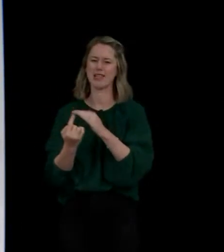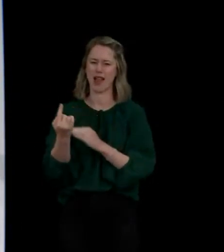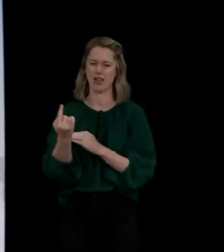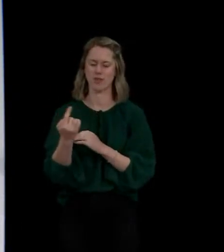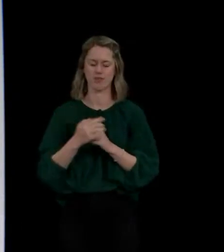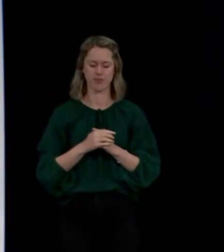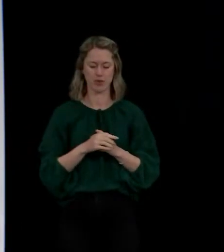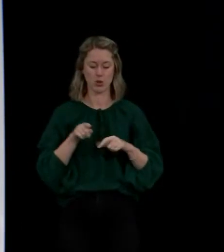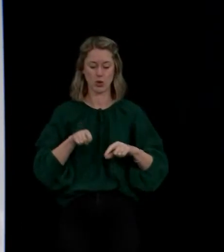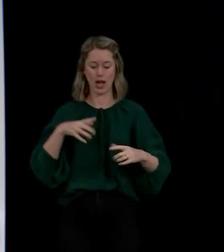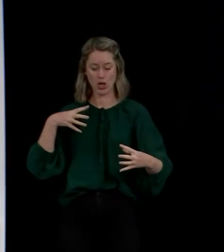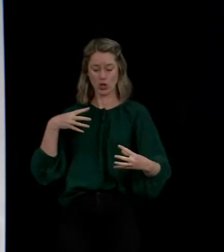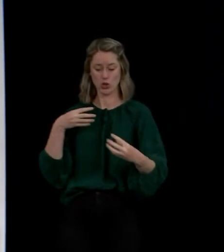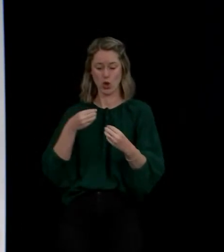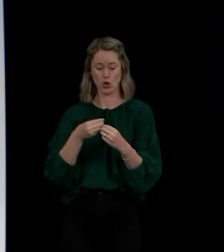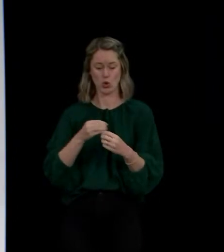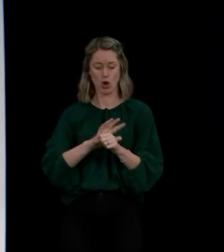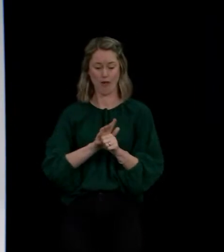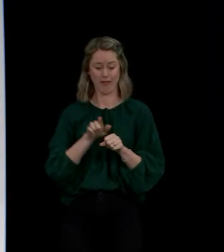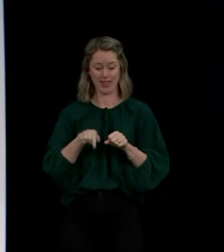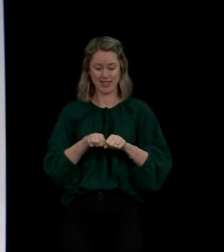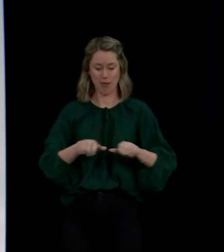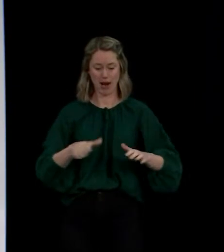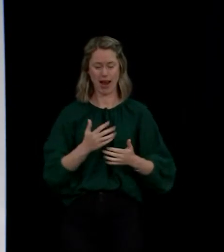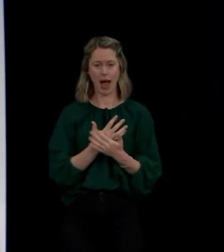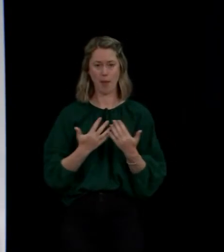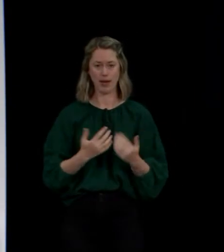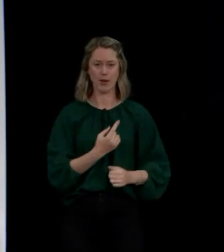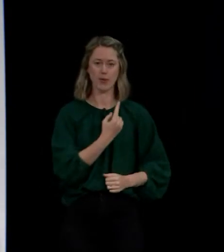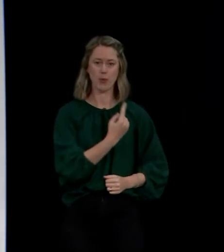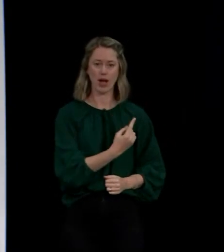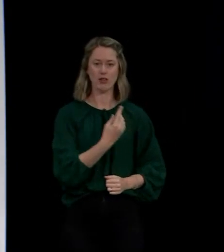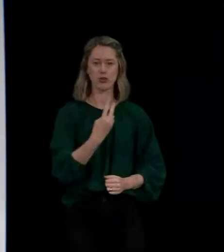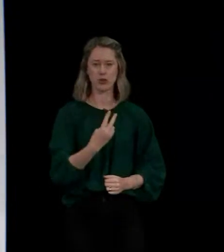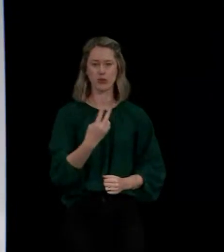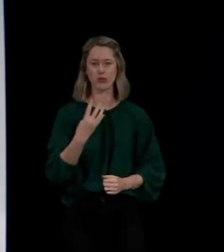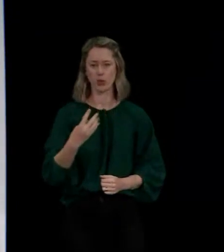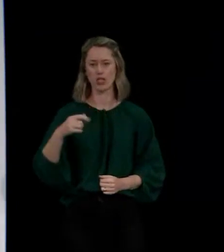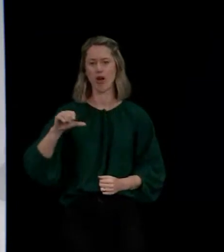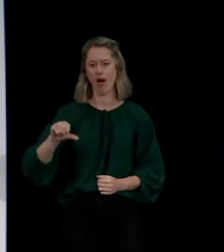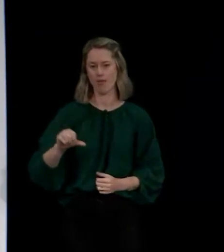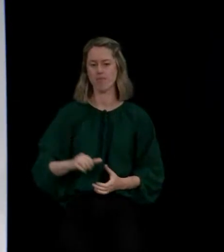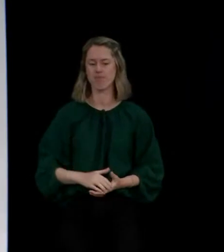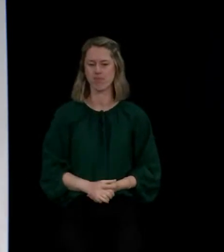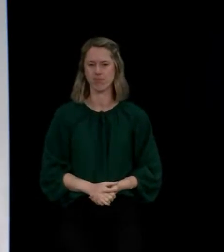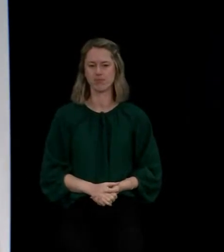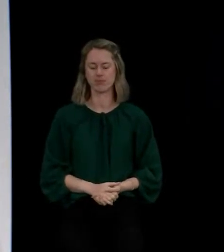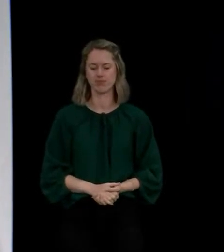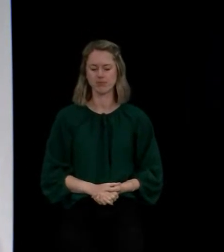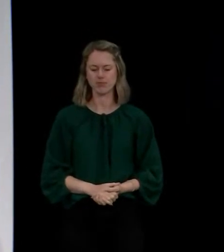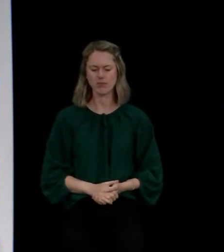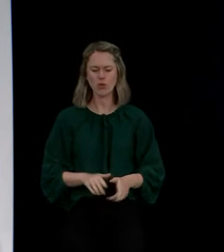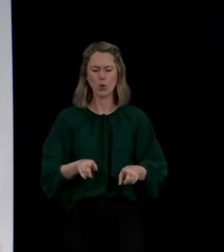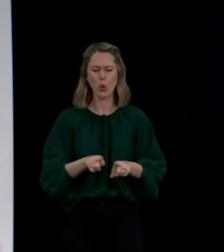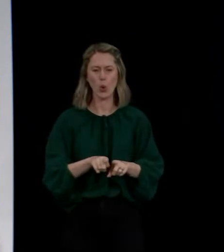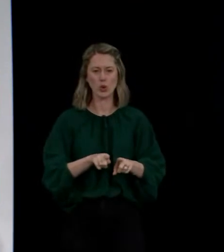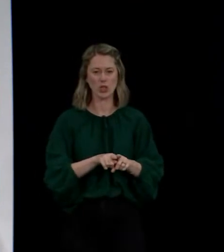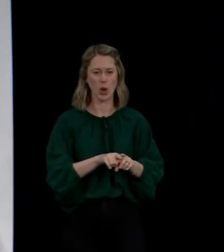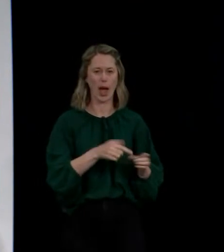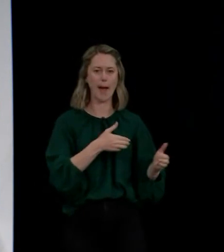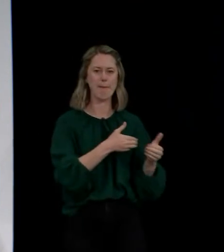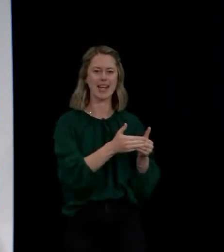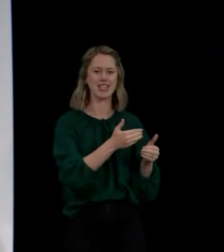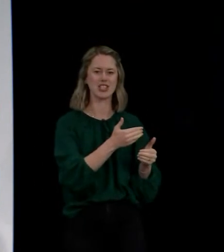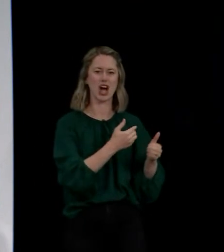Today's cases take our total number of cases in the outbreak to 1,249. There are also 6 cases in